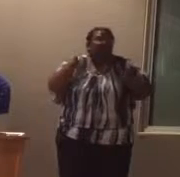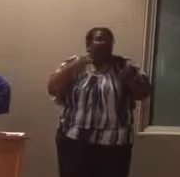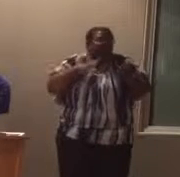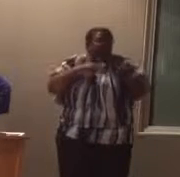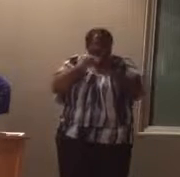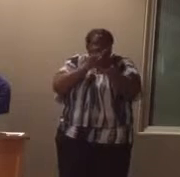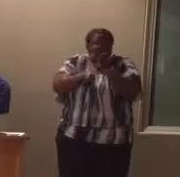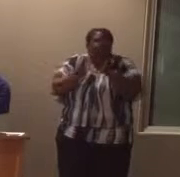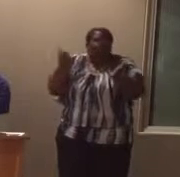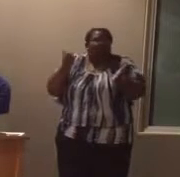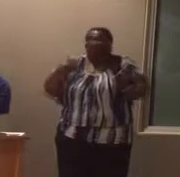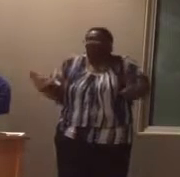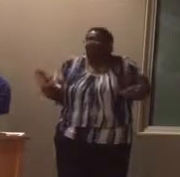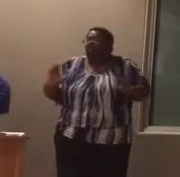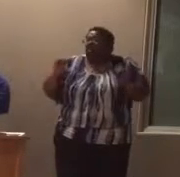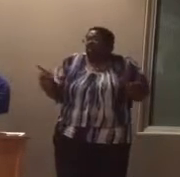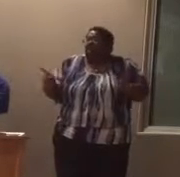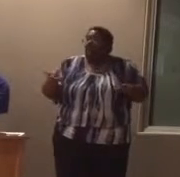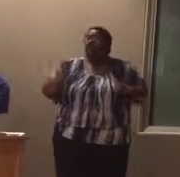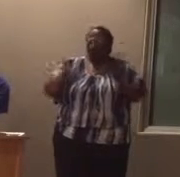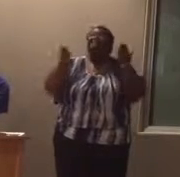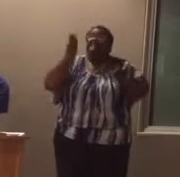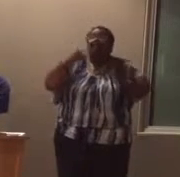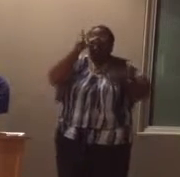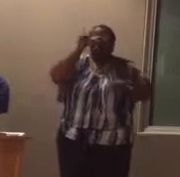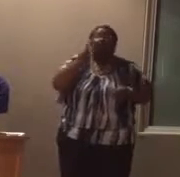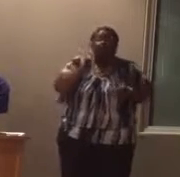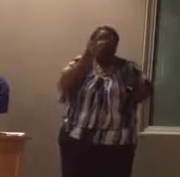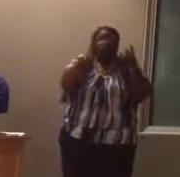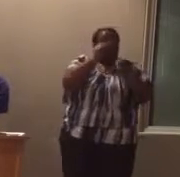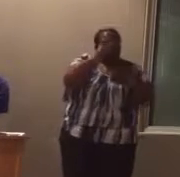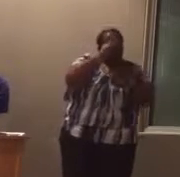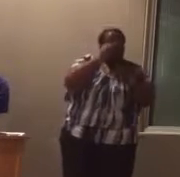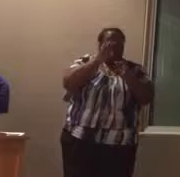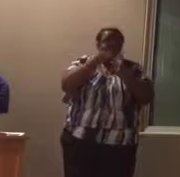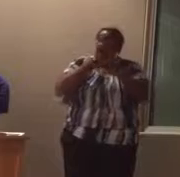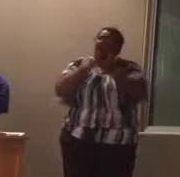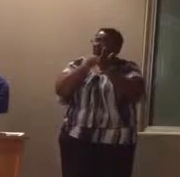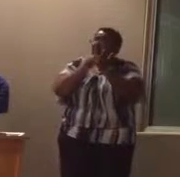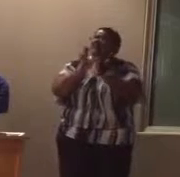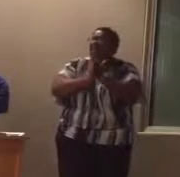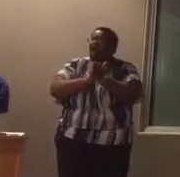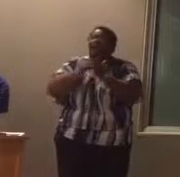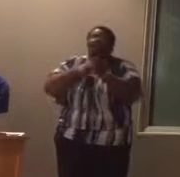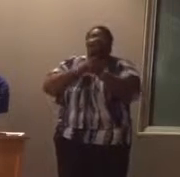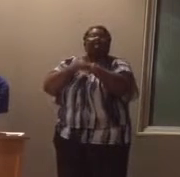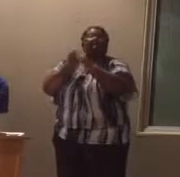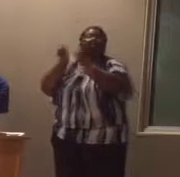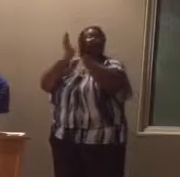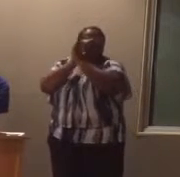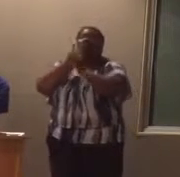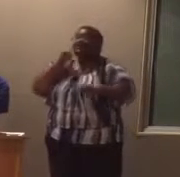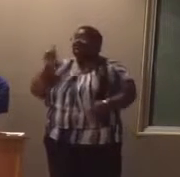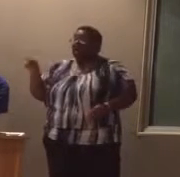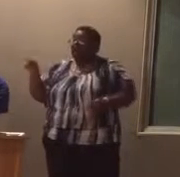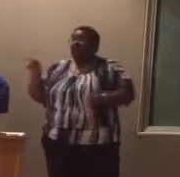to discuss your preferences. Some of you will say, no, I don't want the services, don't want them, don't need them. And some of you will say that you want them,